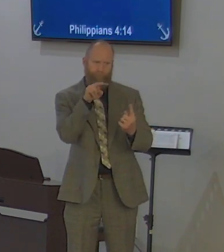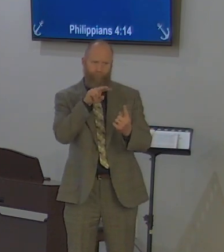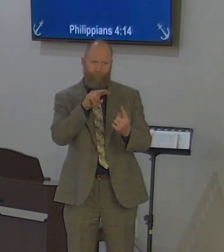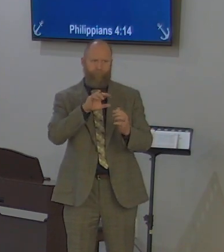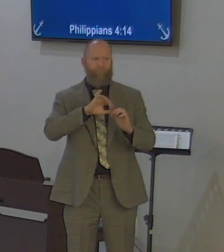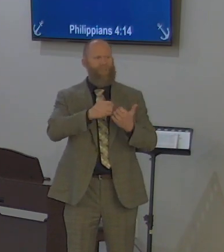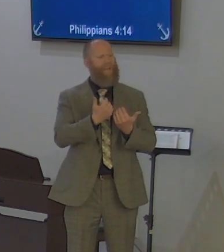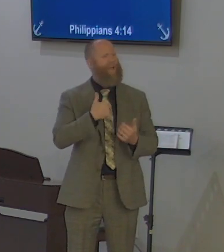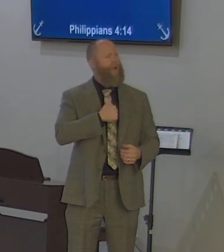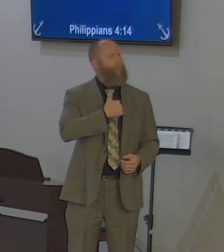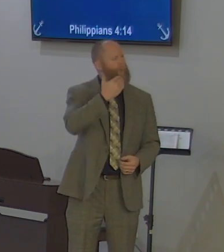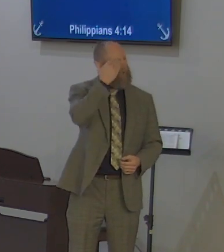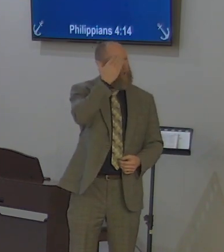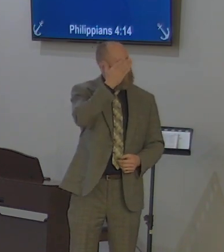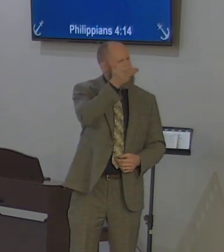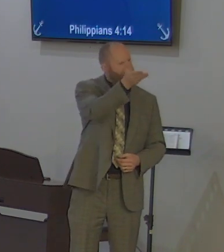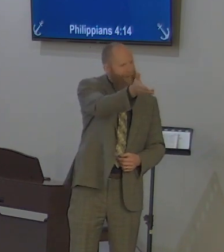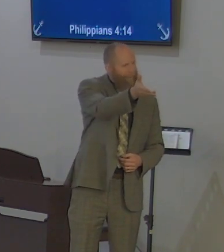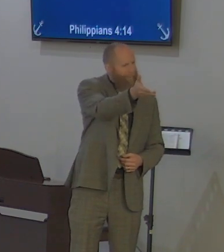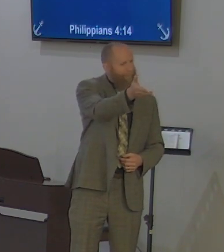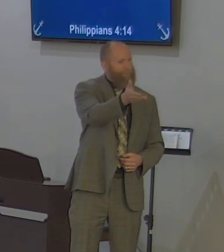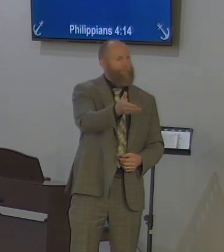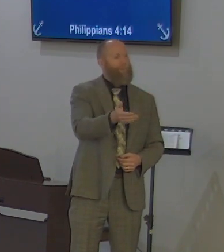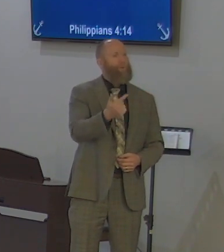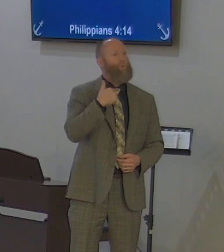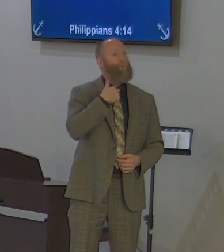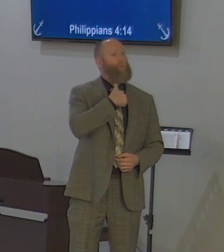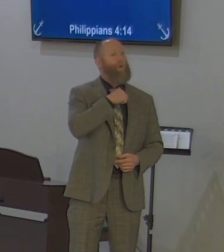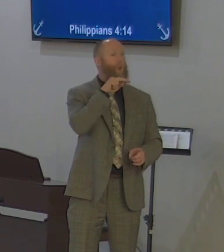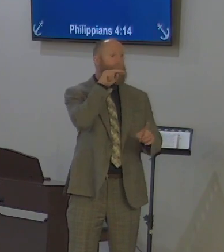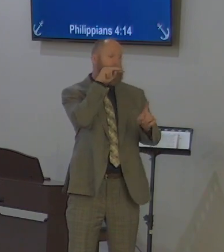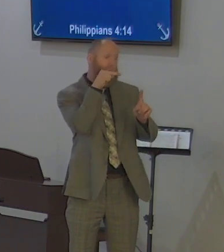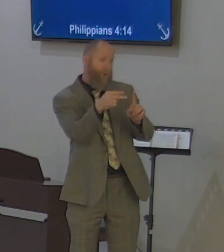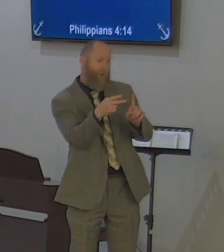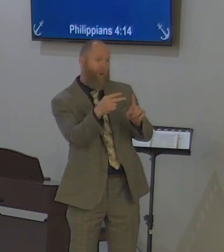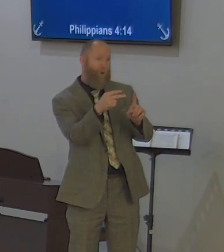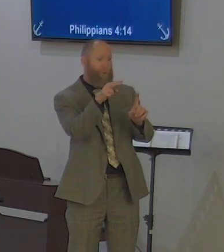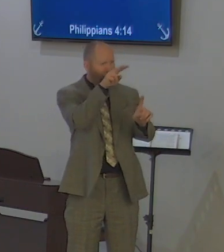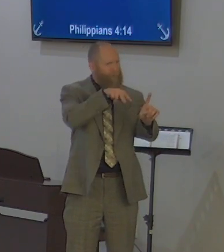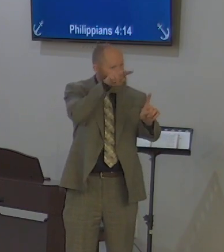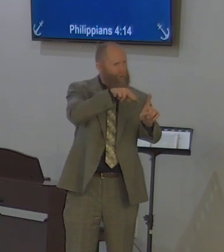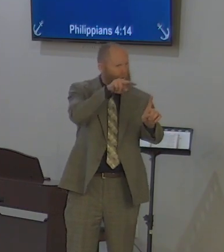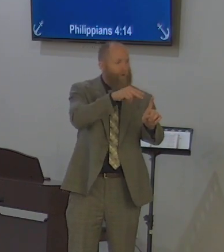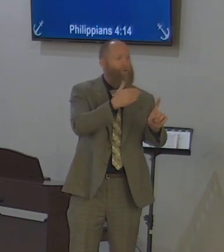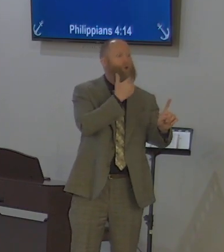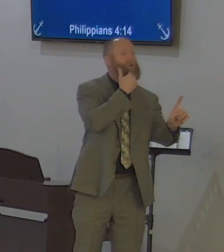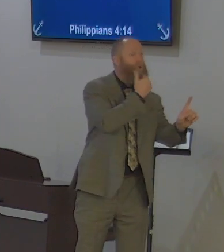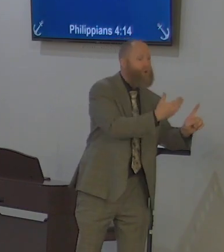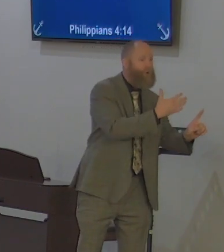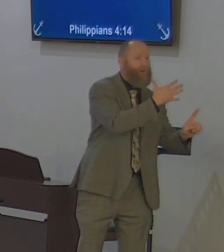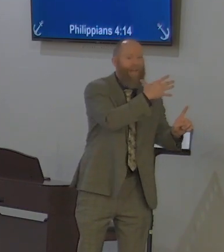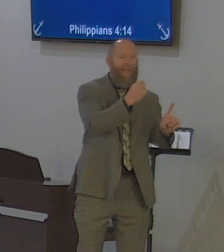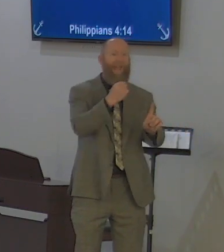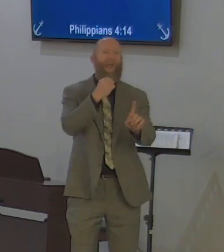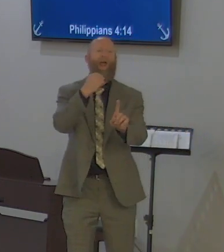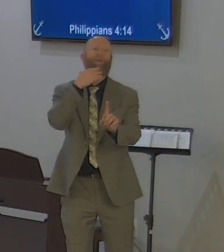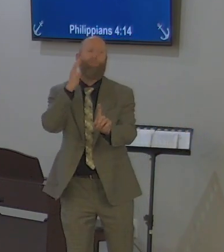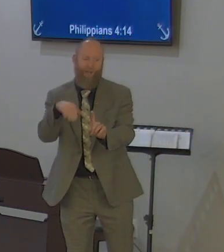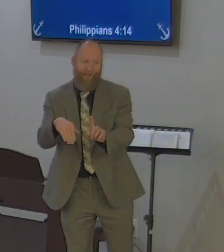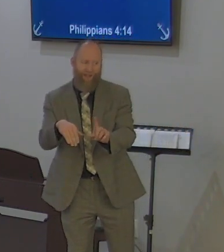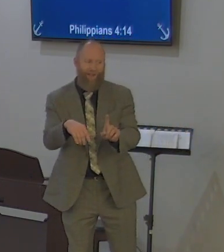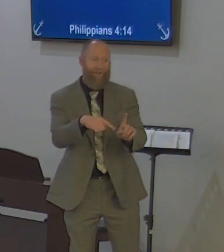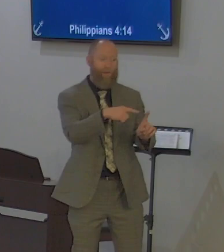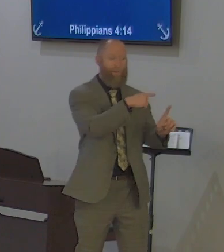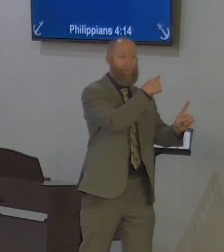good things and difficult things in their life. Isn't that right? And this is what we learned about these folks. Dear folks, we love them